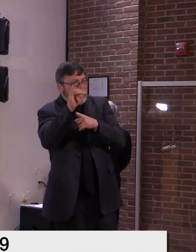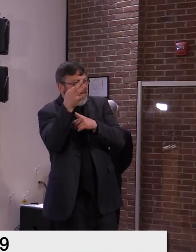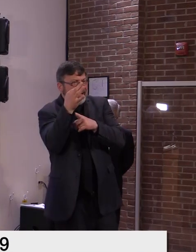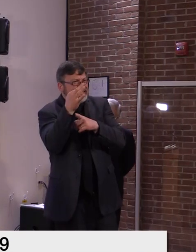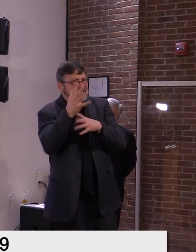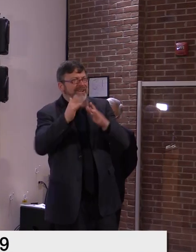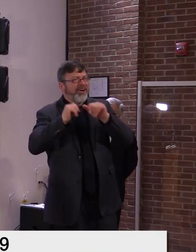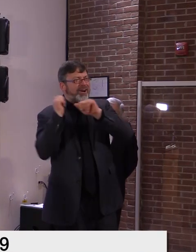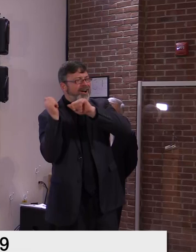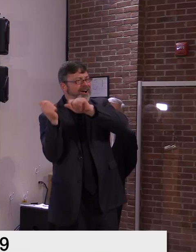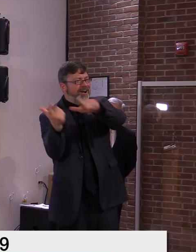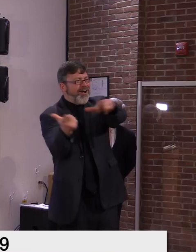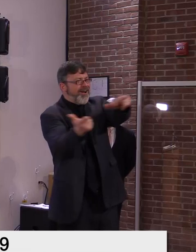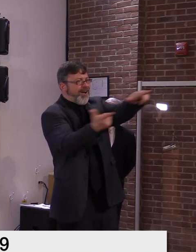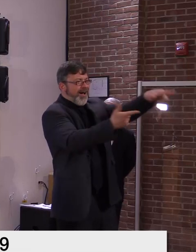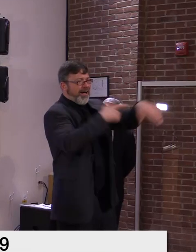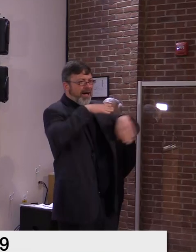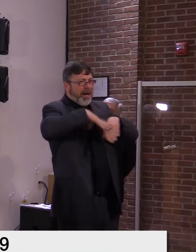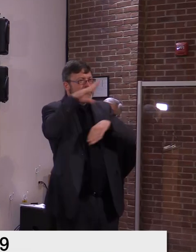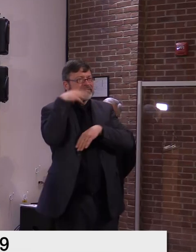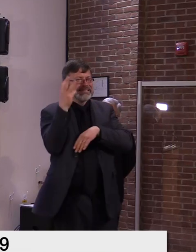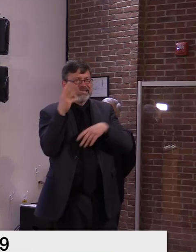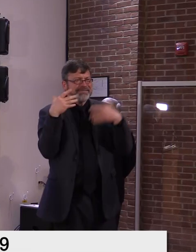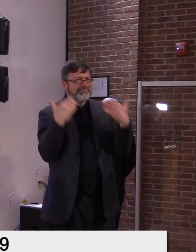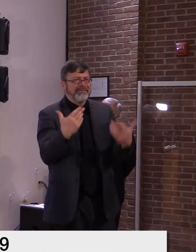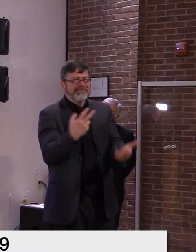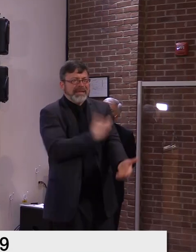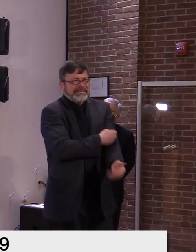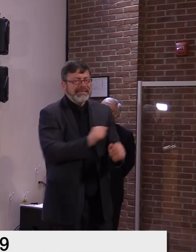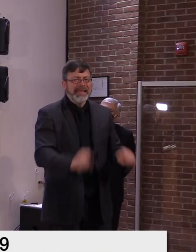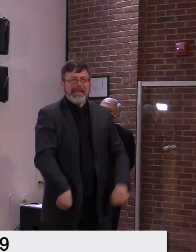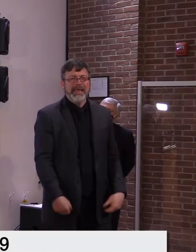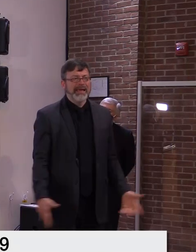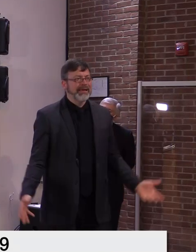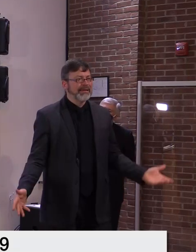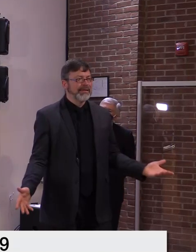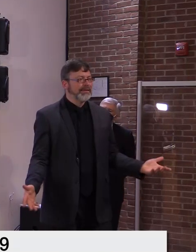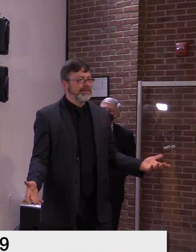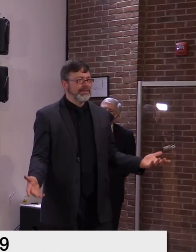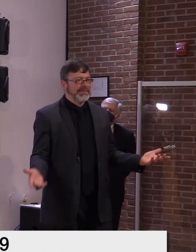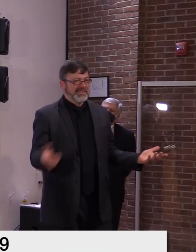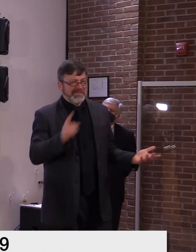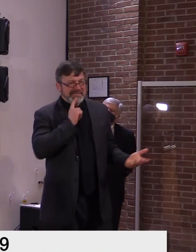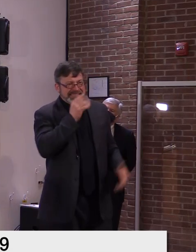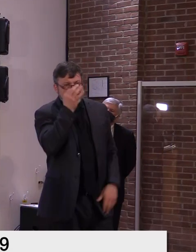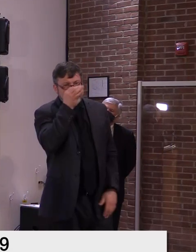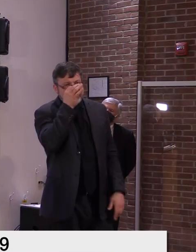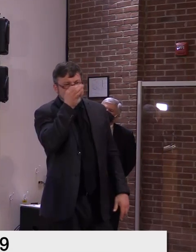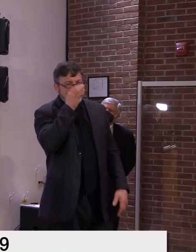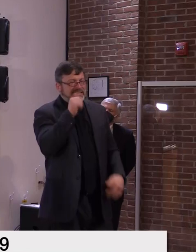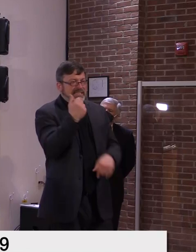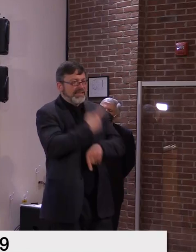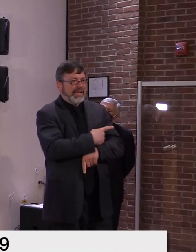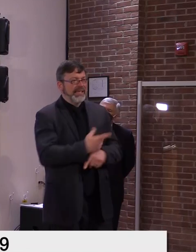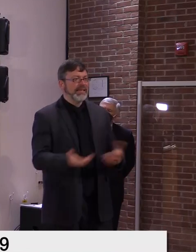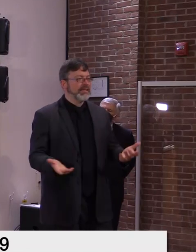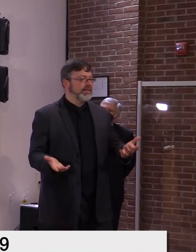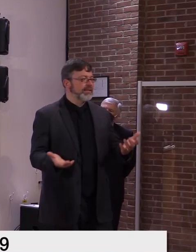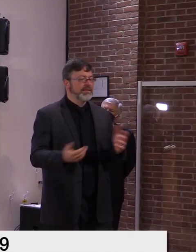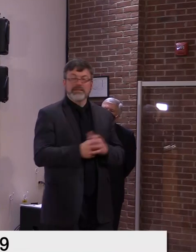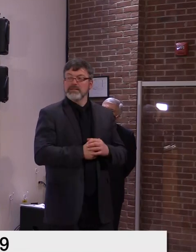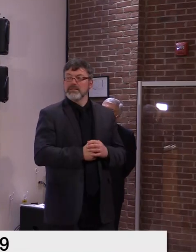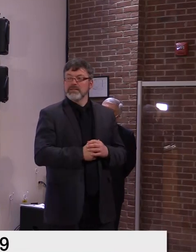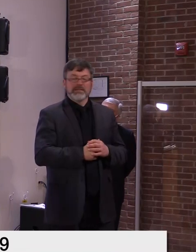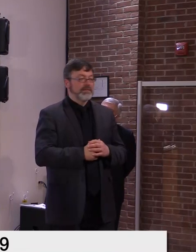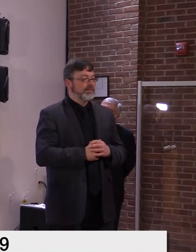for their vaccination. So think about how do we contemplate who those specific